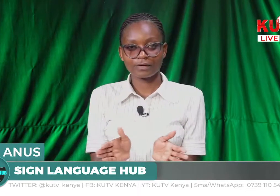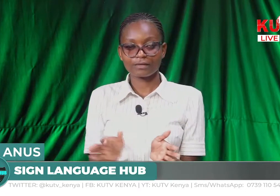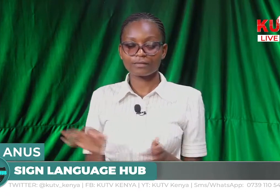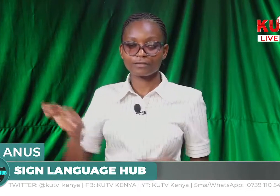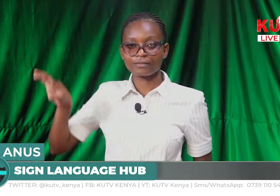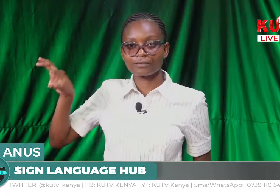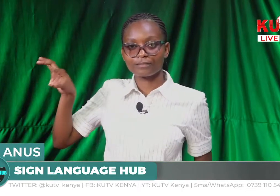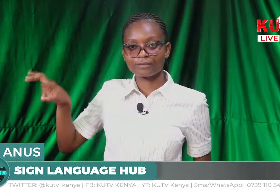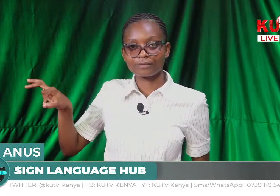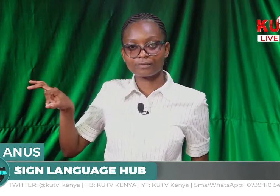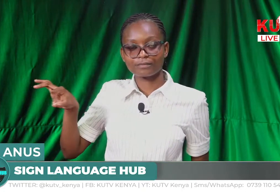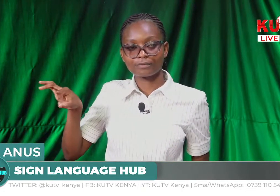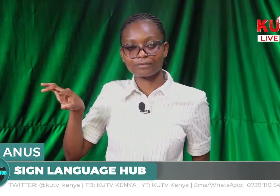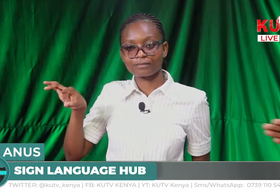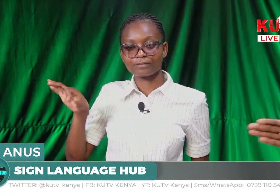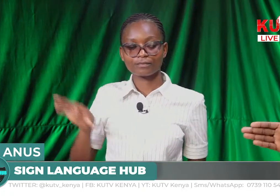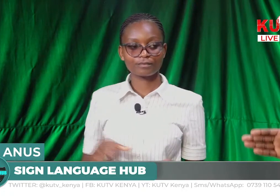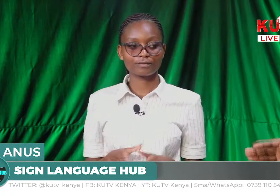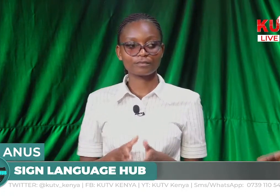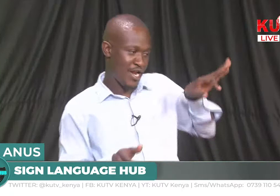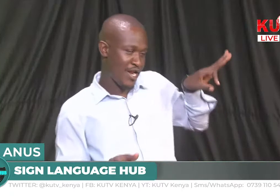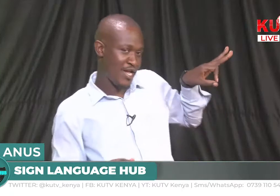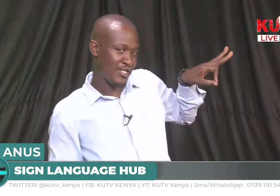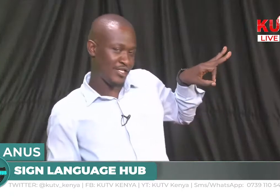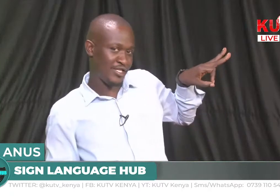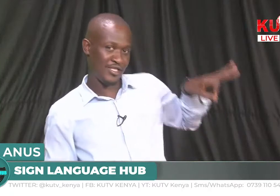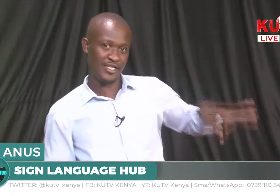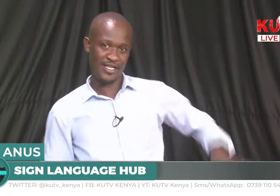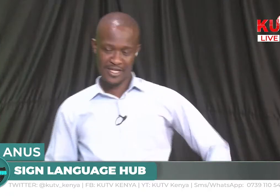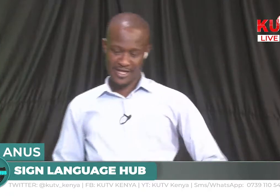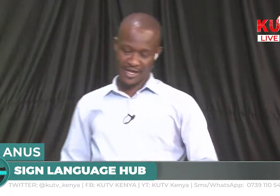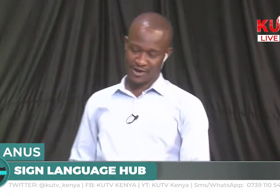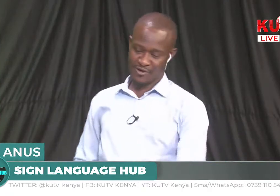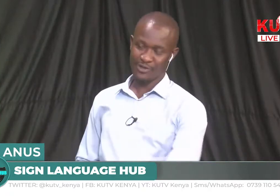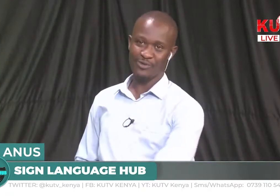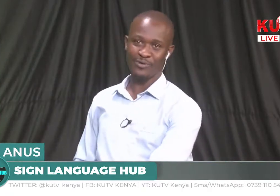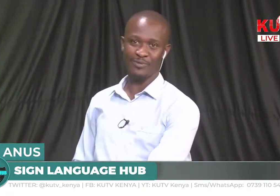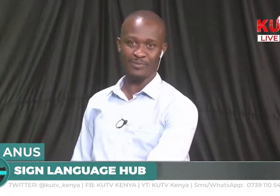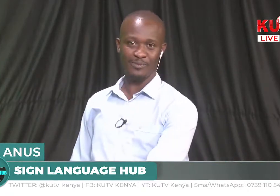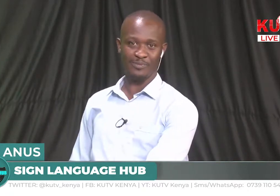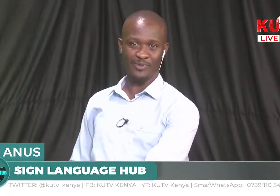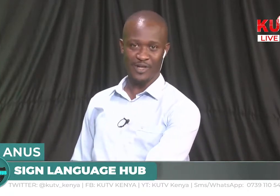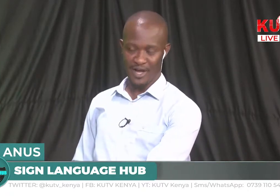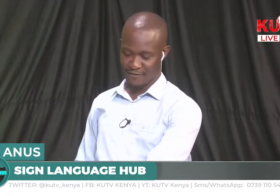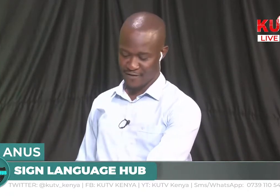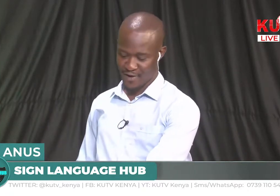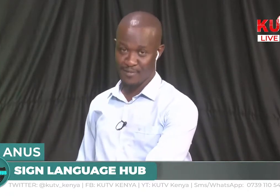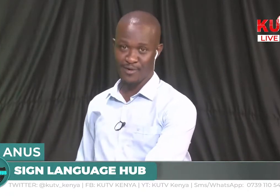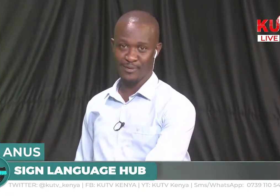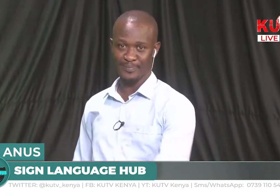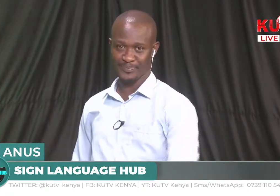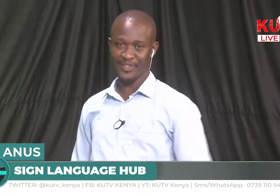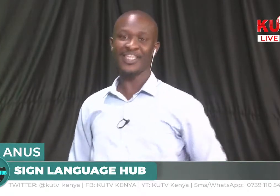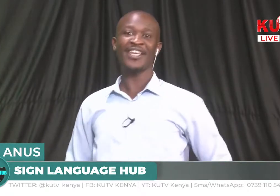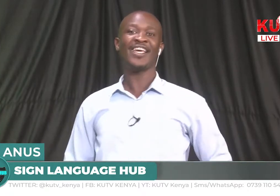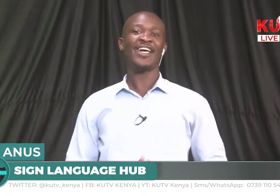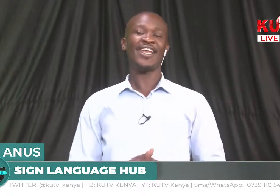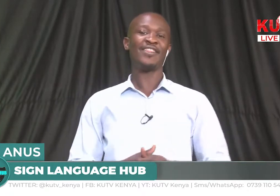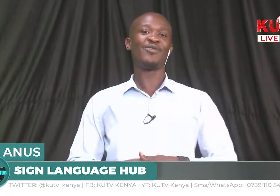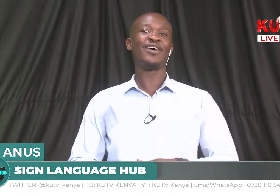You know the use of anus. Anus. I don't want to clarify more. Another one